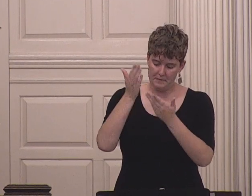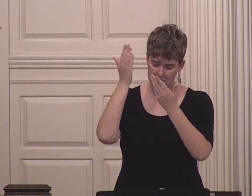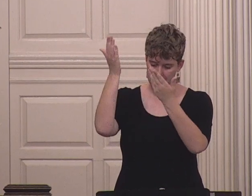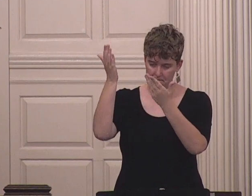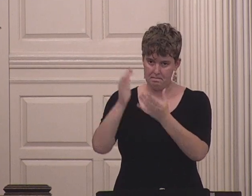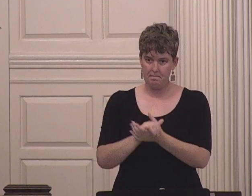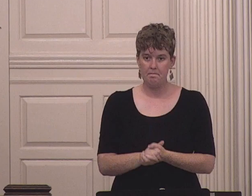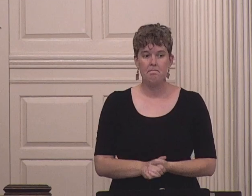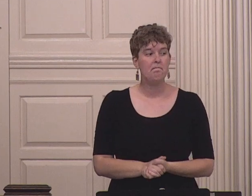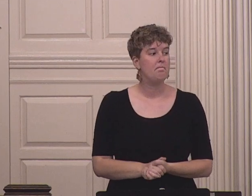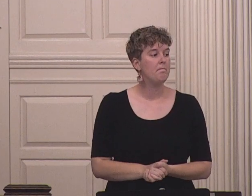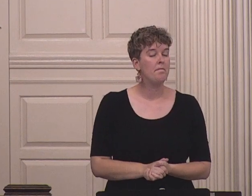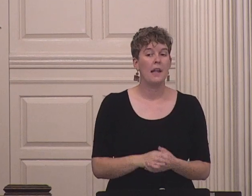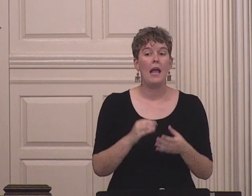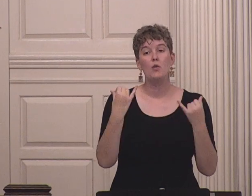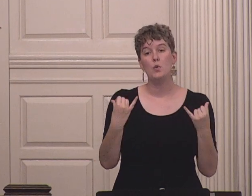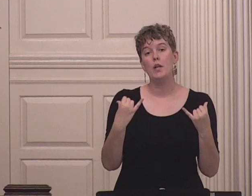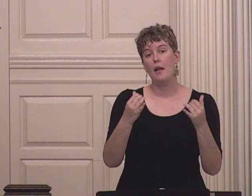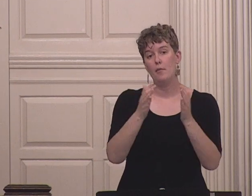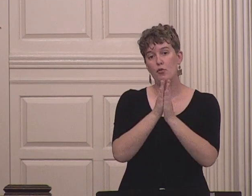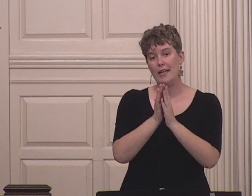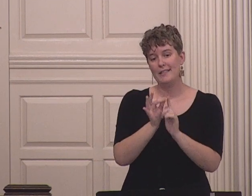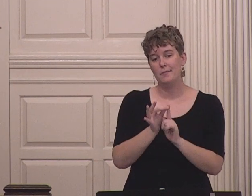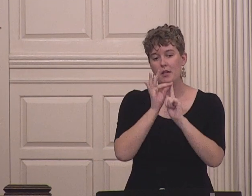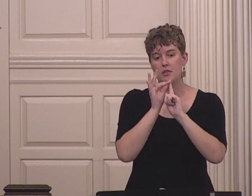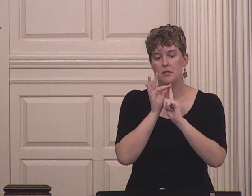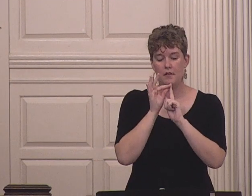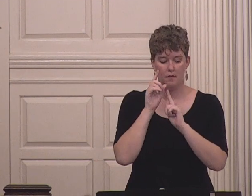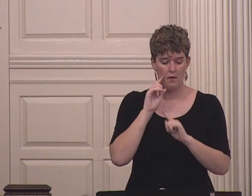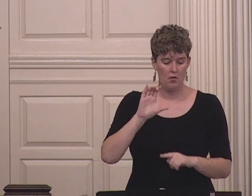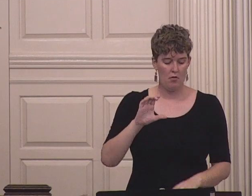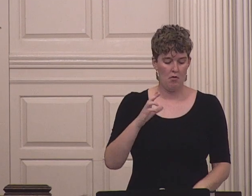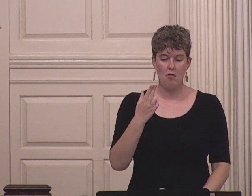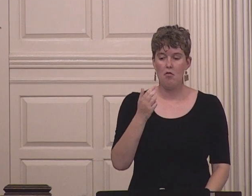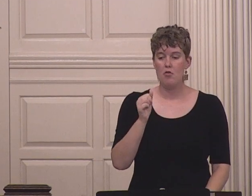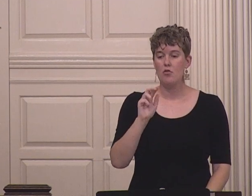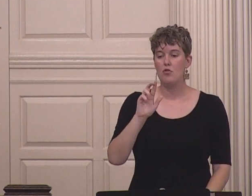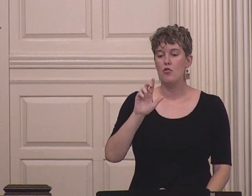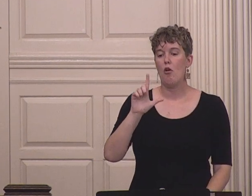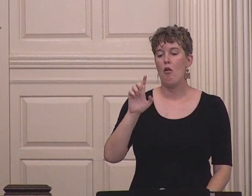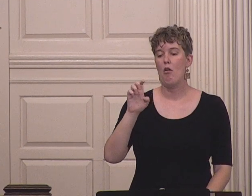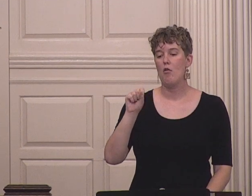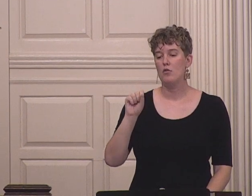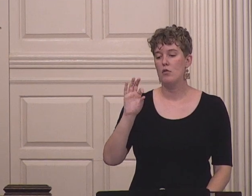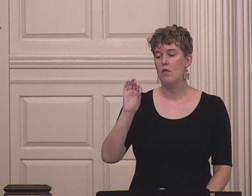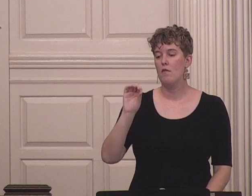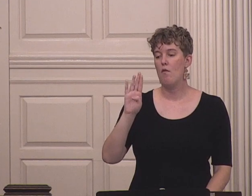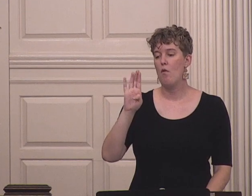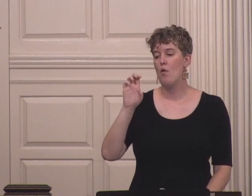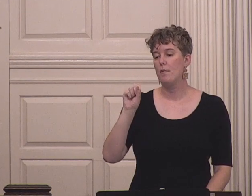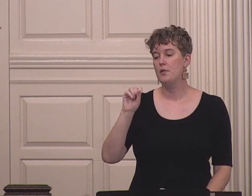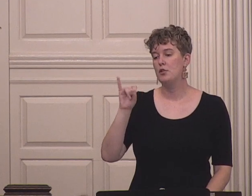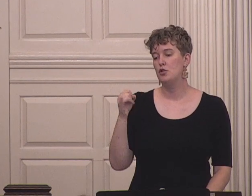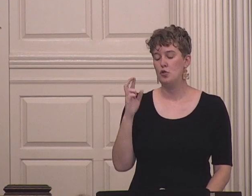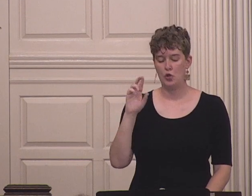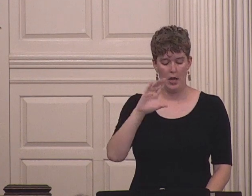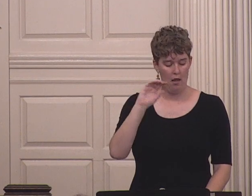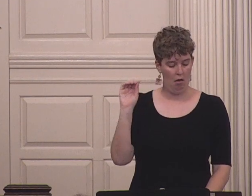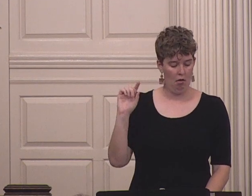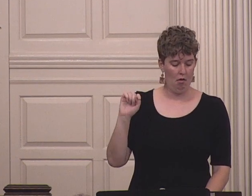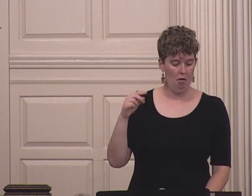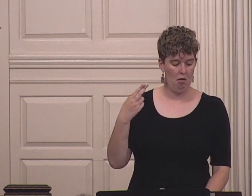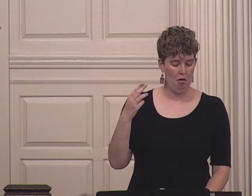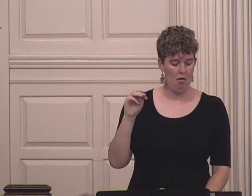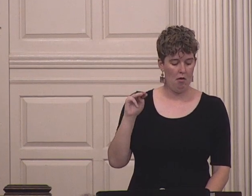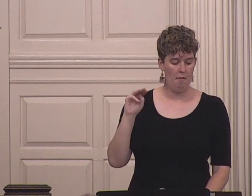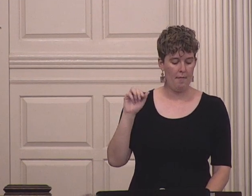prayer. And today, we pray in a special way for Charles Forbes, Jr. and Thomas Costello, for whom this Mass is